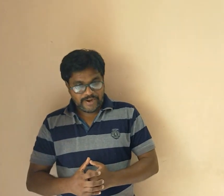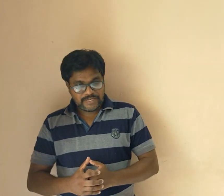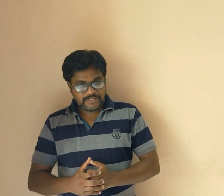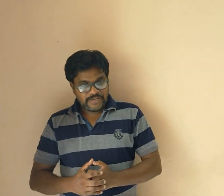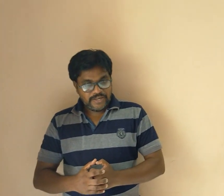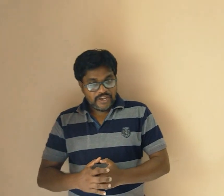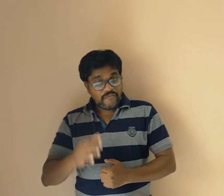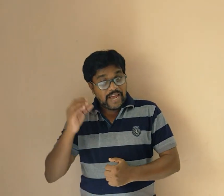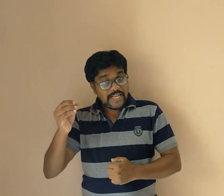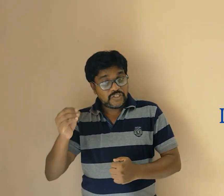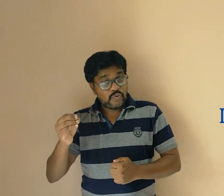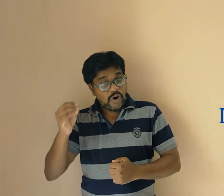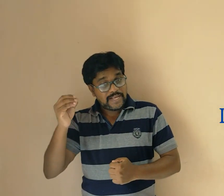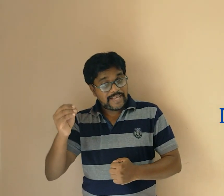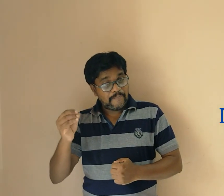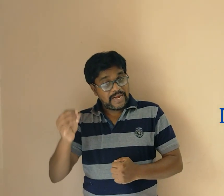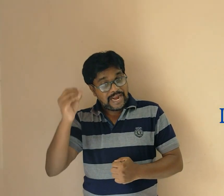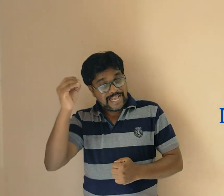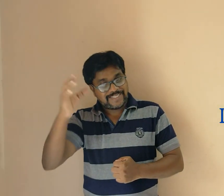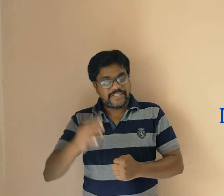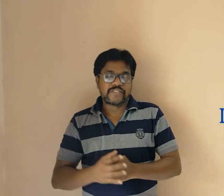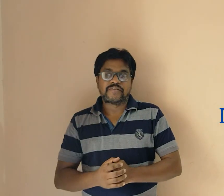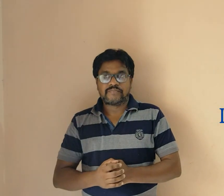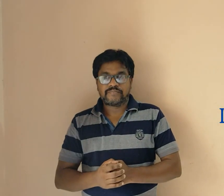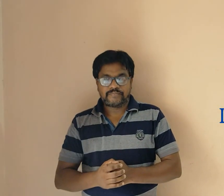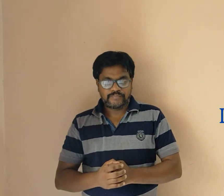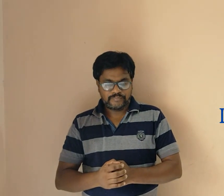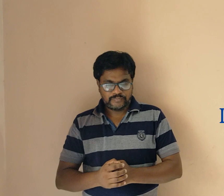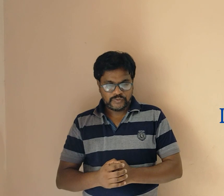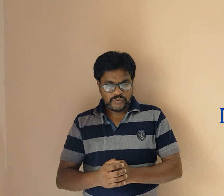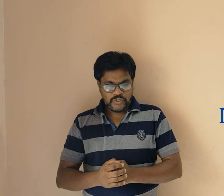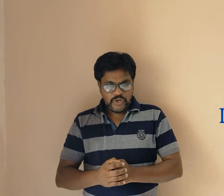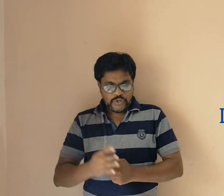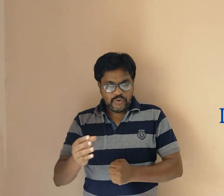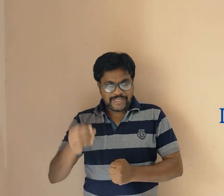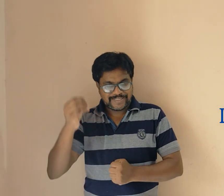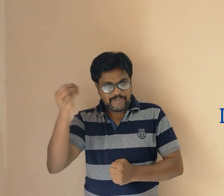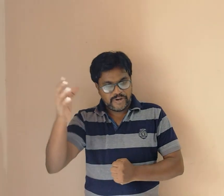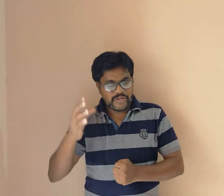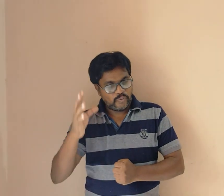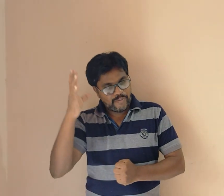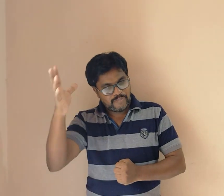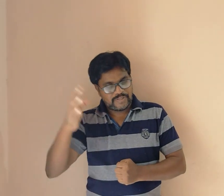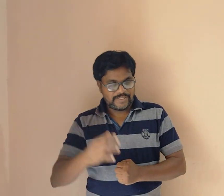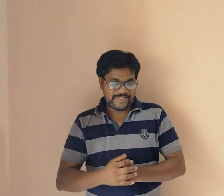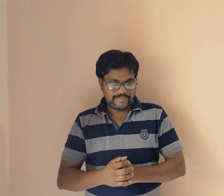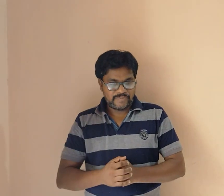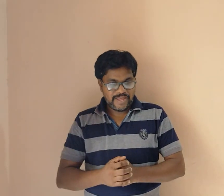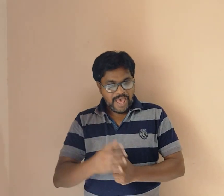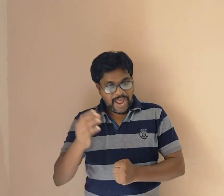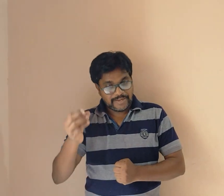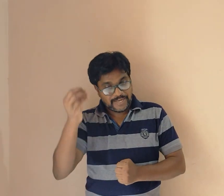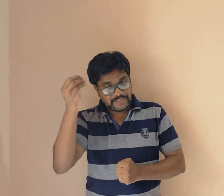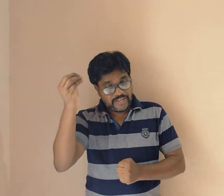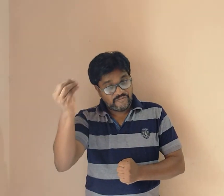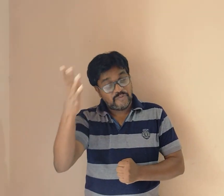Right? If I ask you what has happened last year, you ask somebody who remembers it and get the